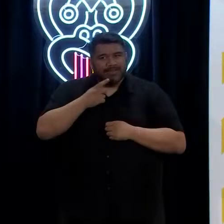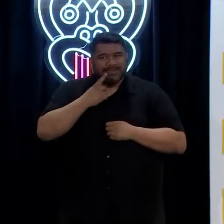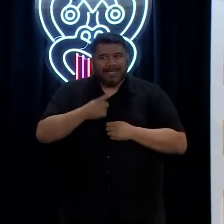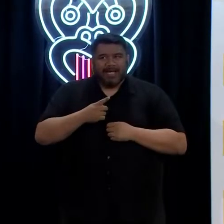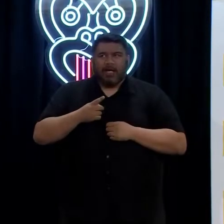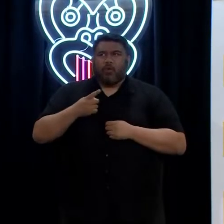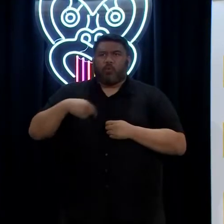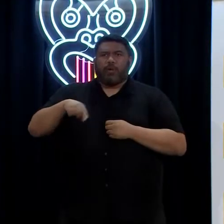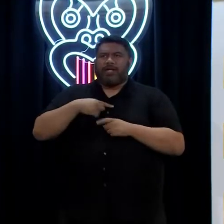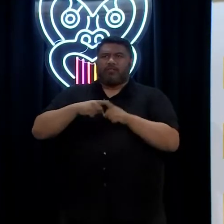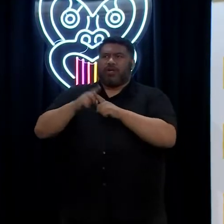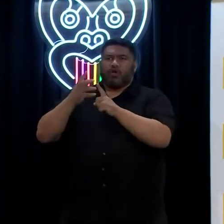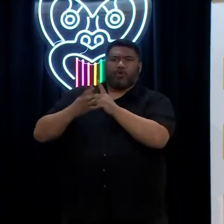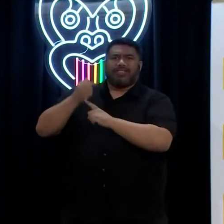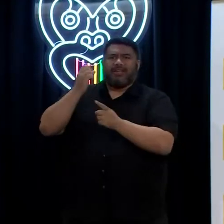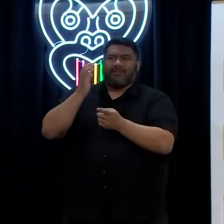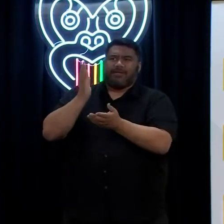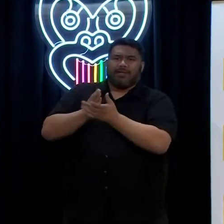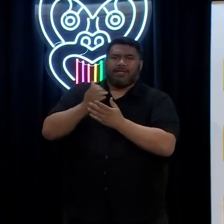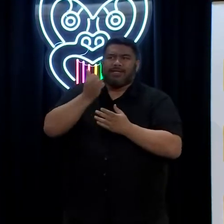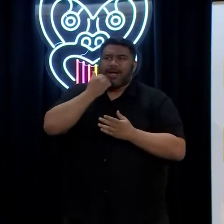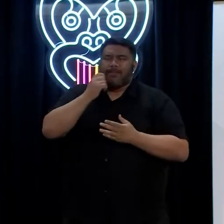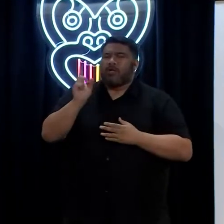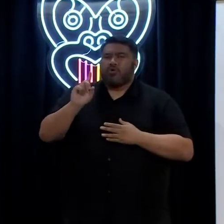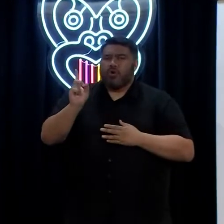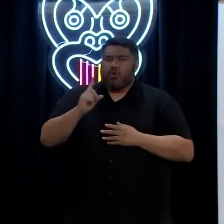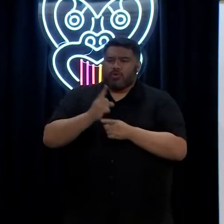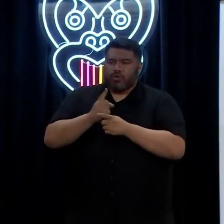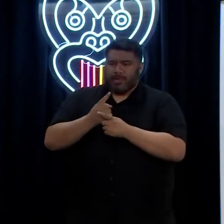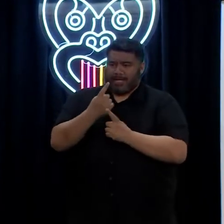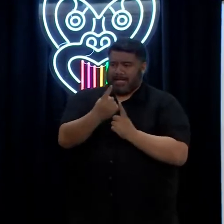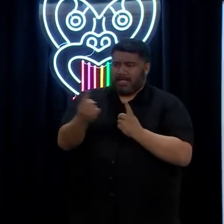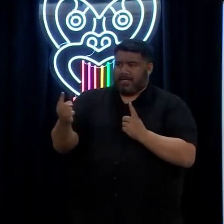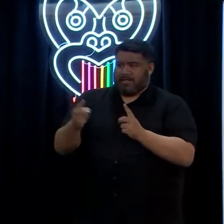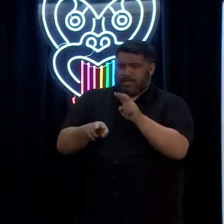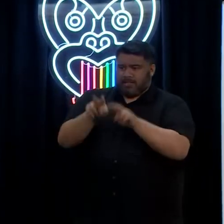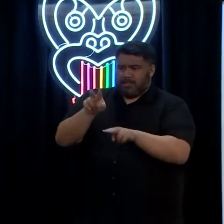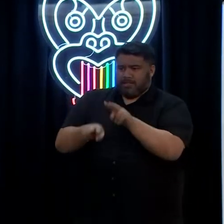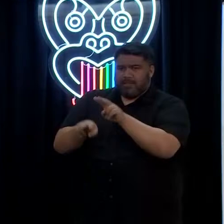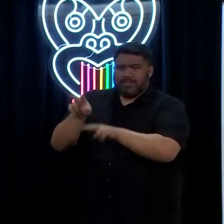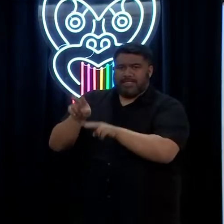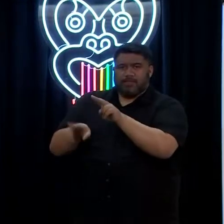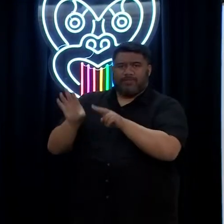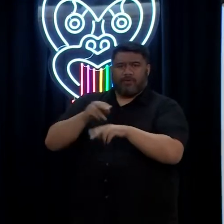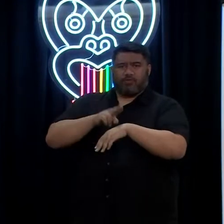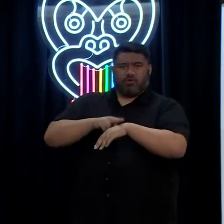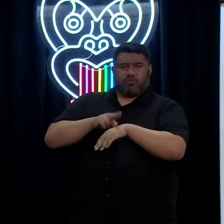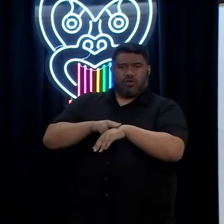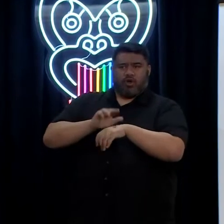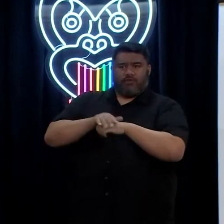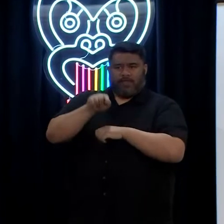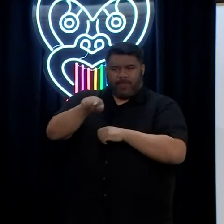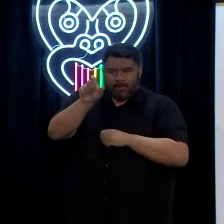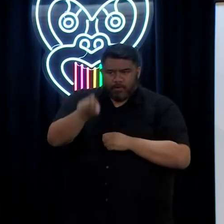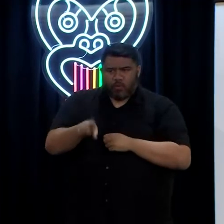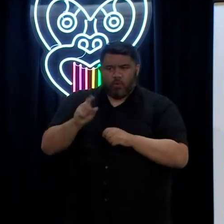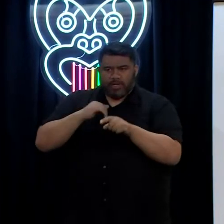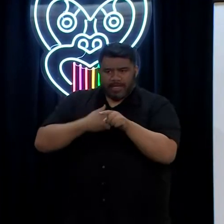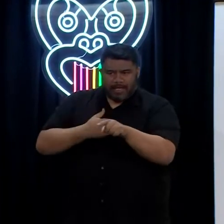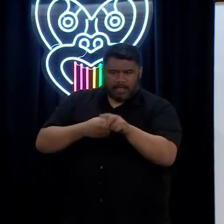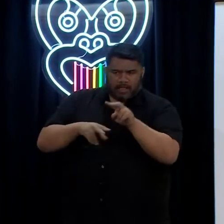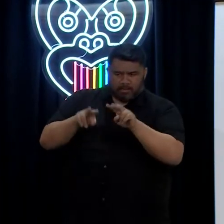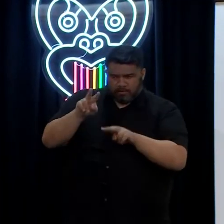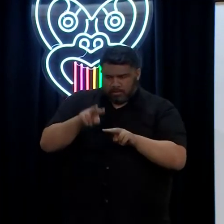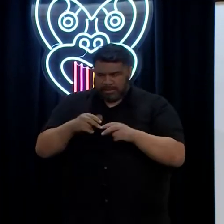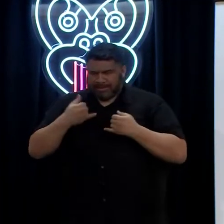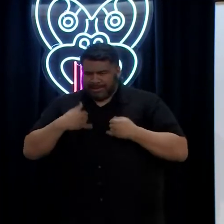target. It's about the assessment that is made by a clinician dealing with a specific patient, looking at their symptoms,